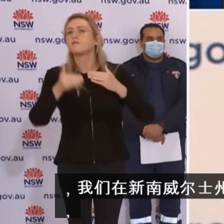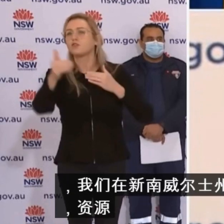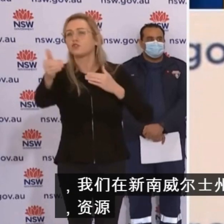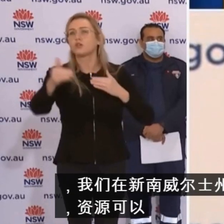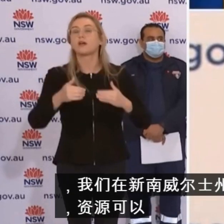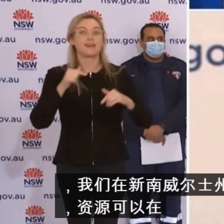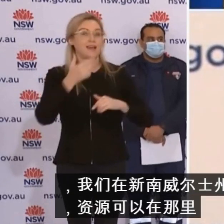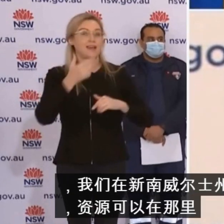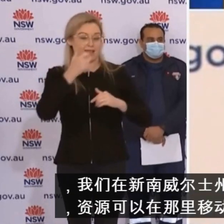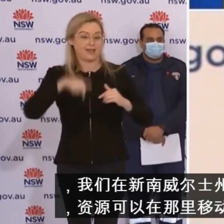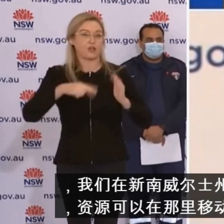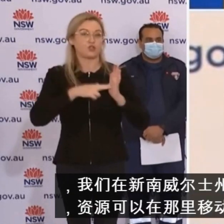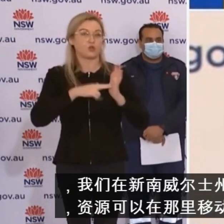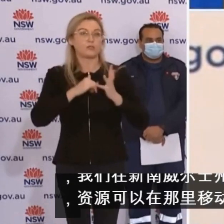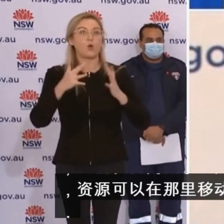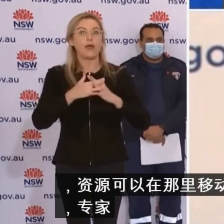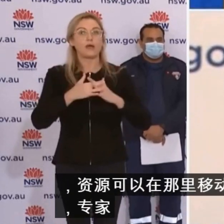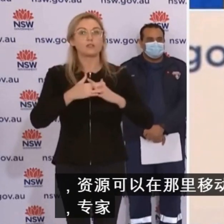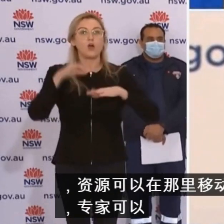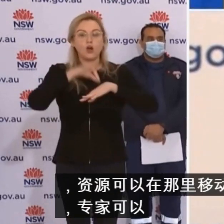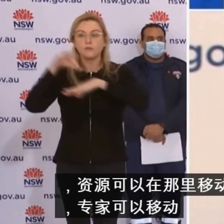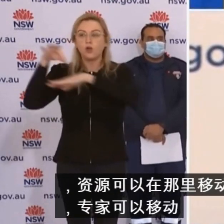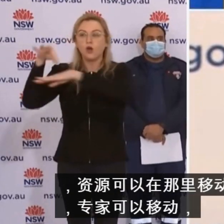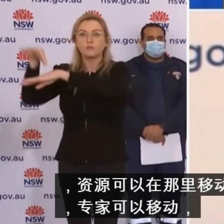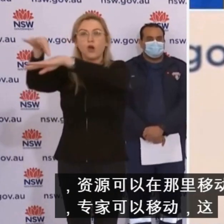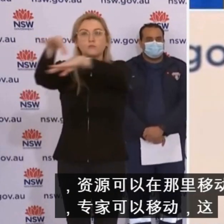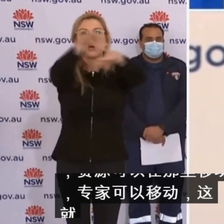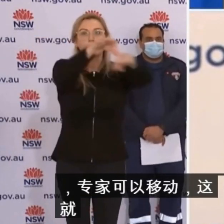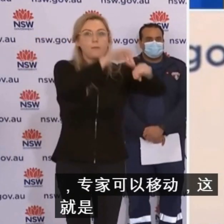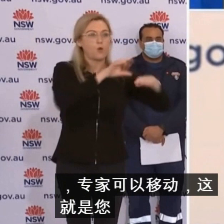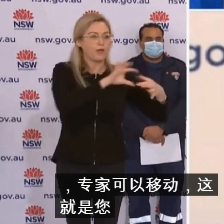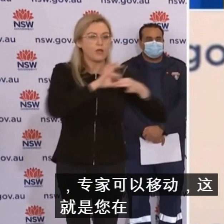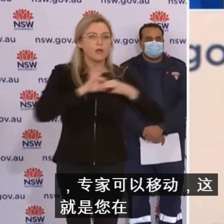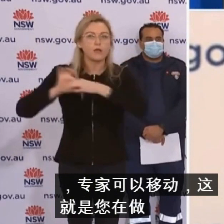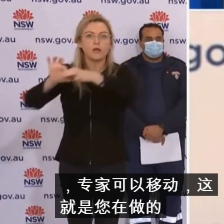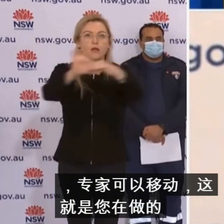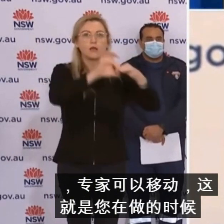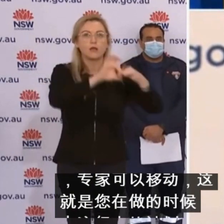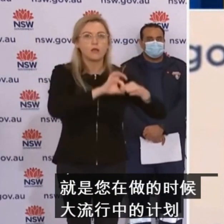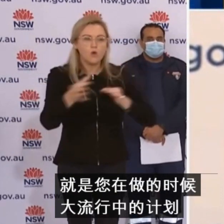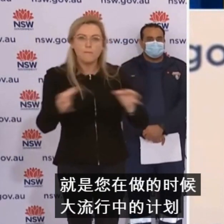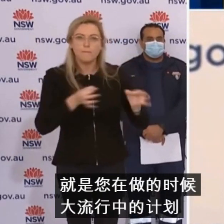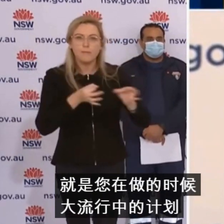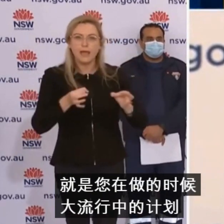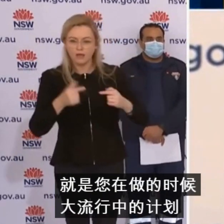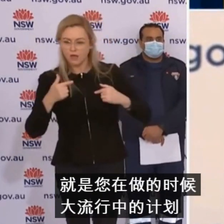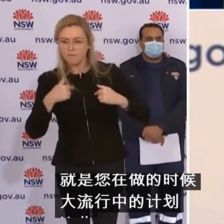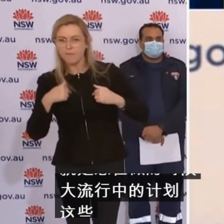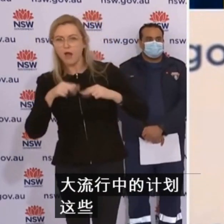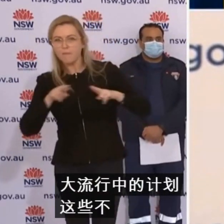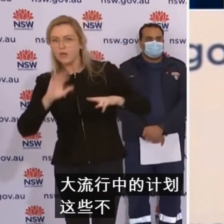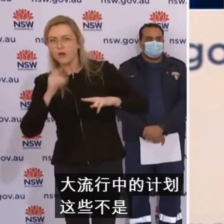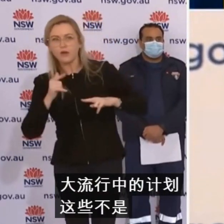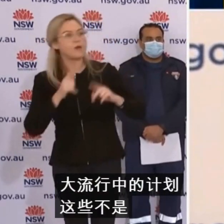South Wales where resources can be moved around, where specialists can move around. That is what you do when you're planning in a pandemic.